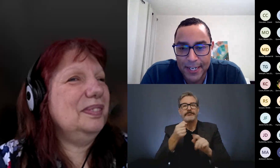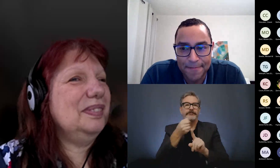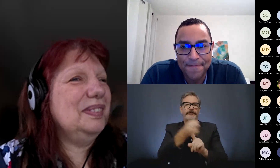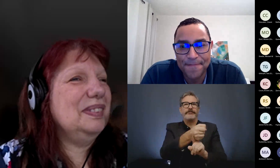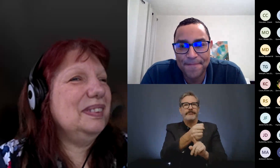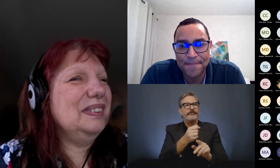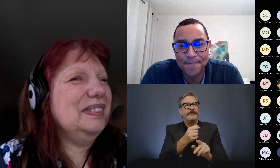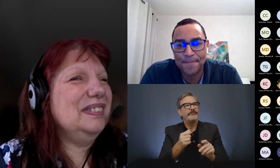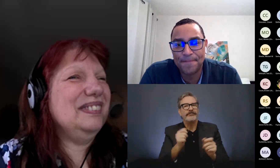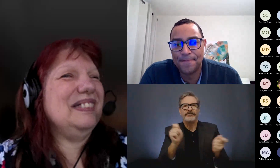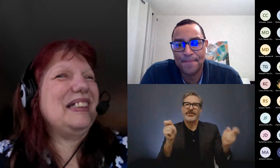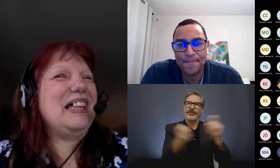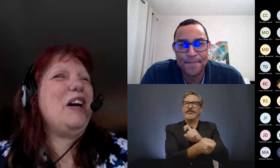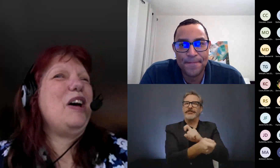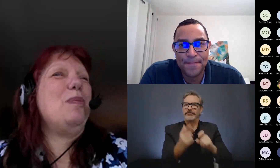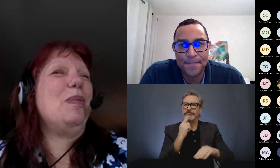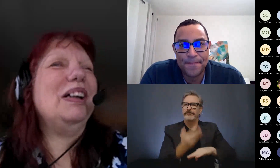after this meeting.